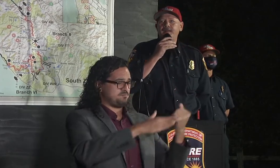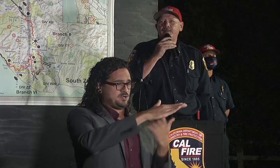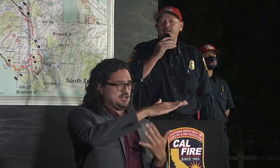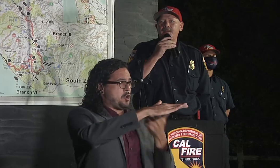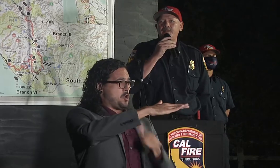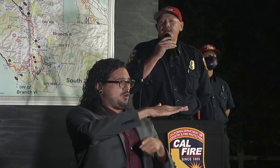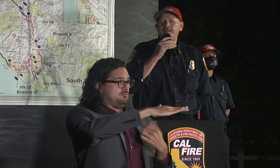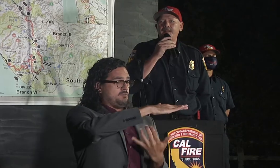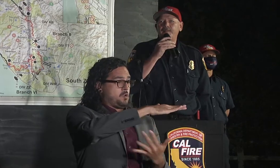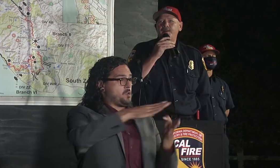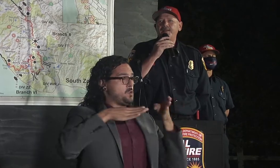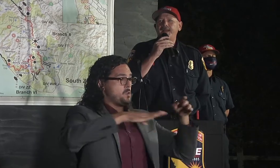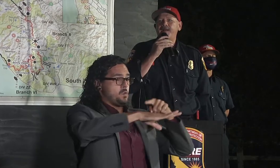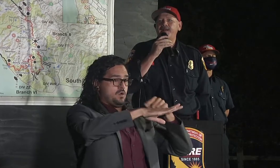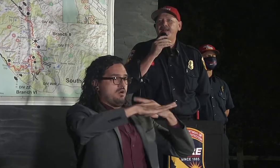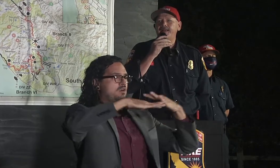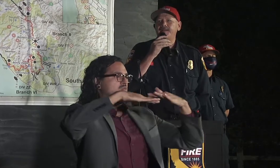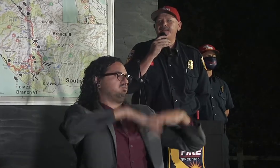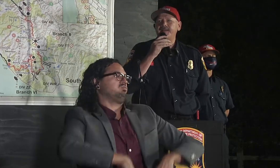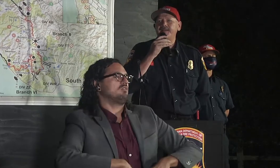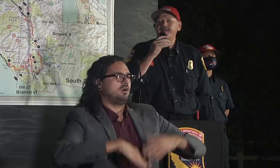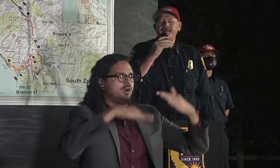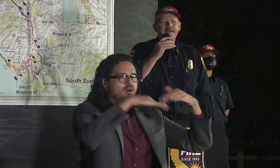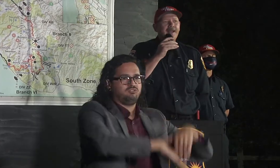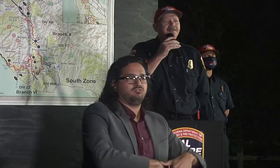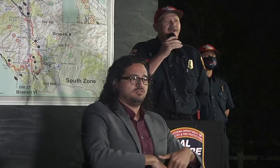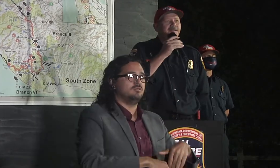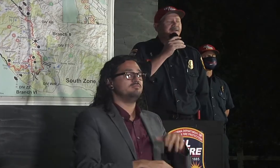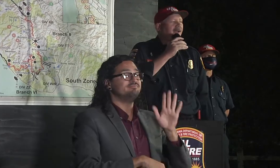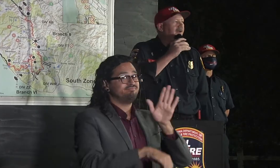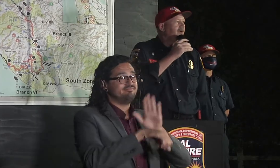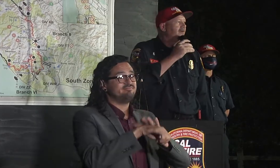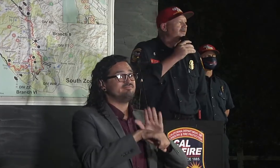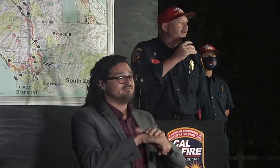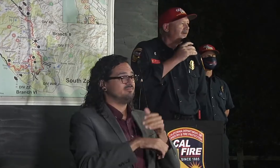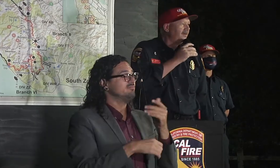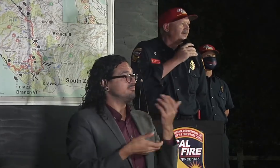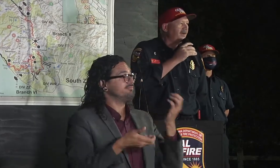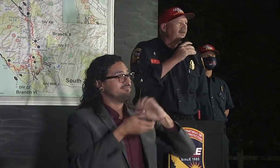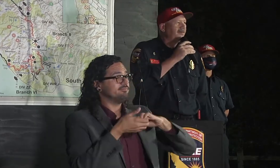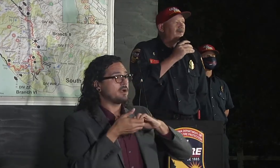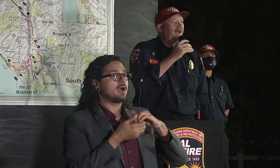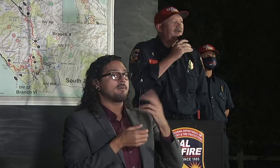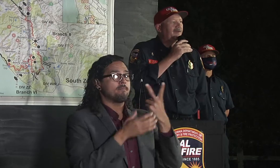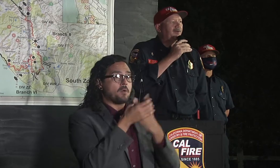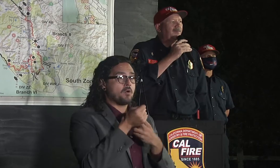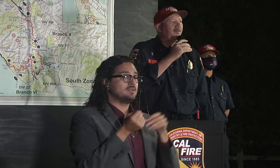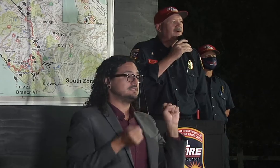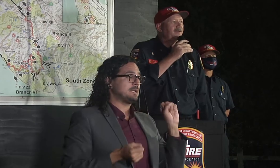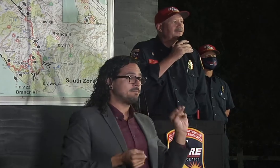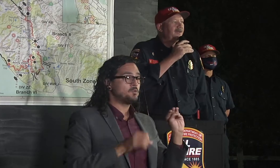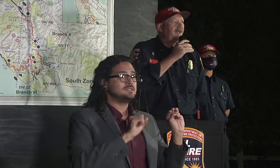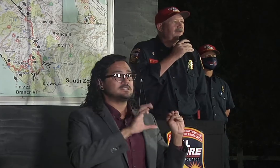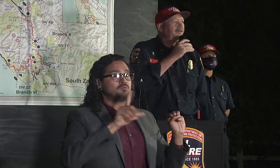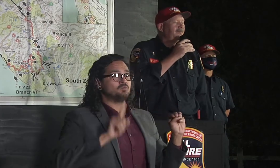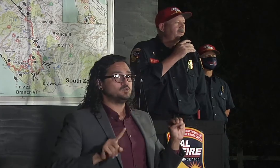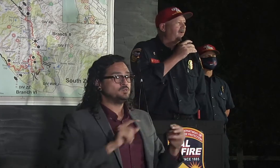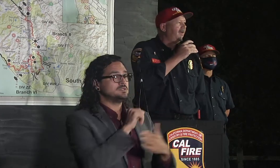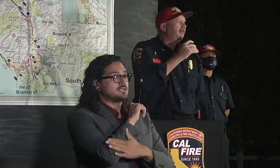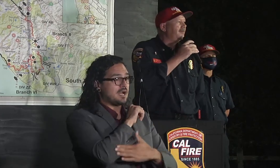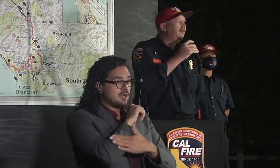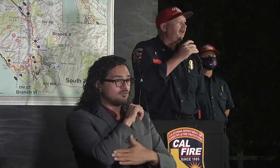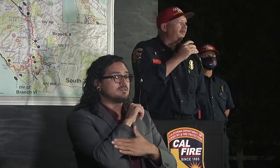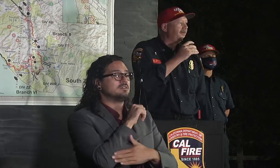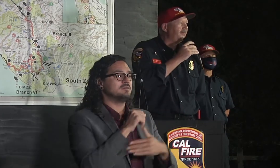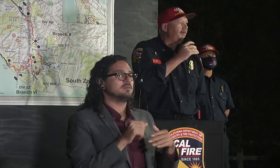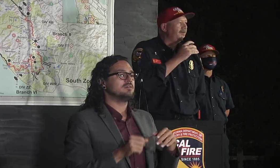be working with both county EOCs, Caltrans, and county roads to identify problem areas and to